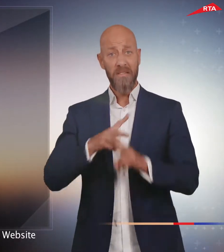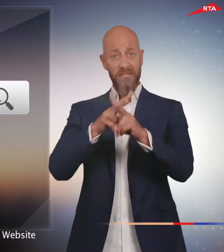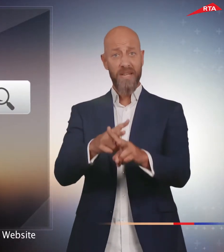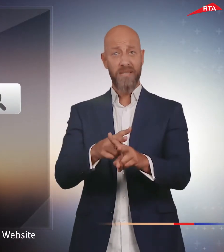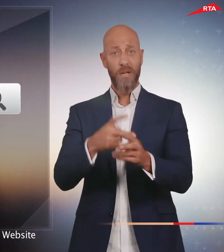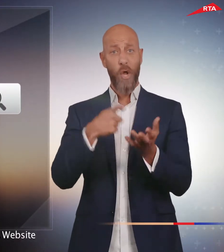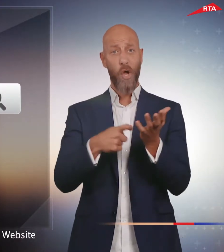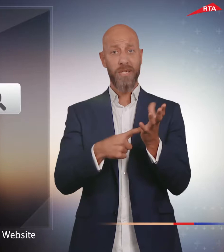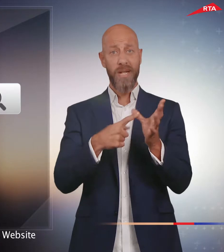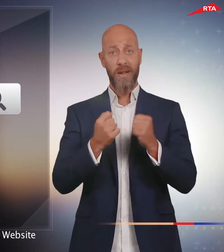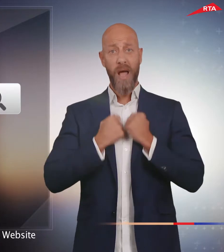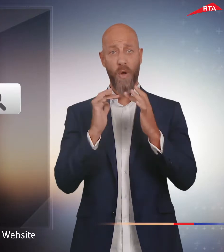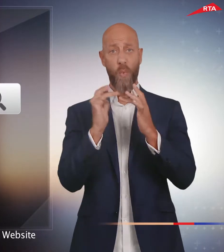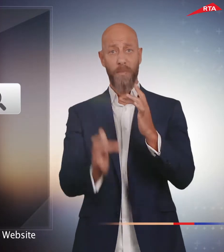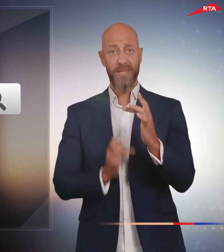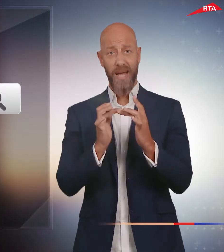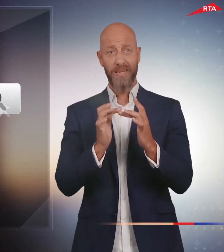Visit RTA website.